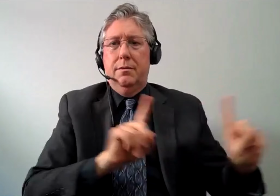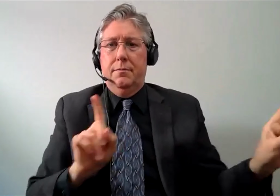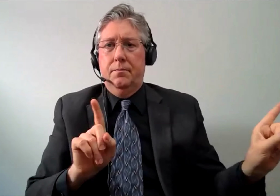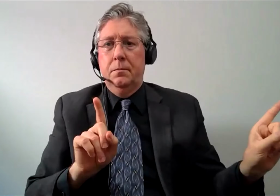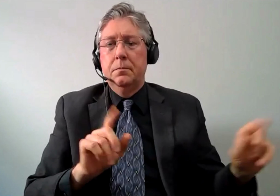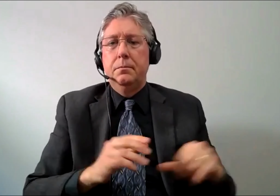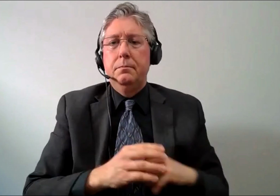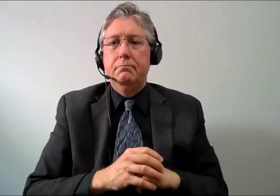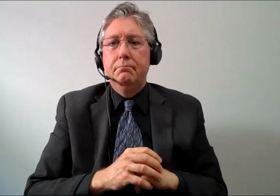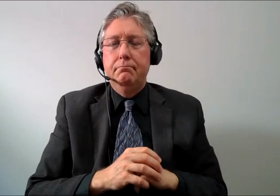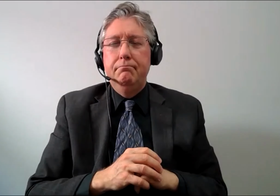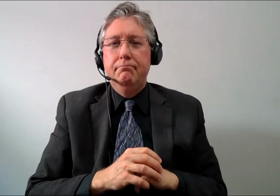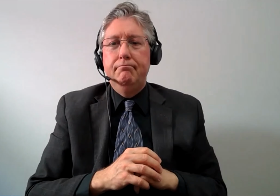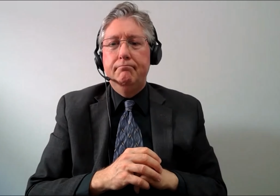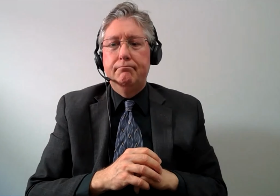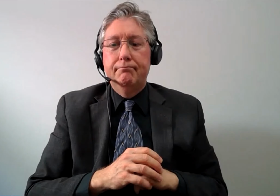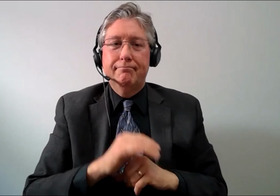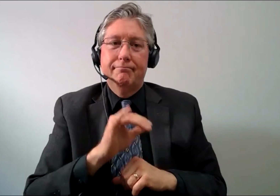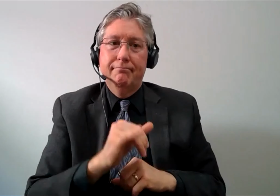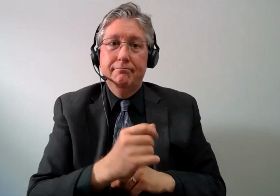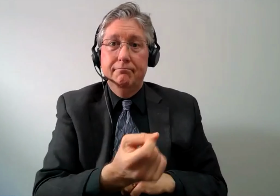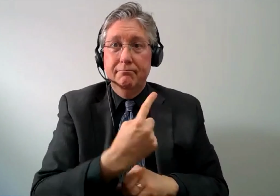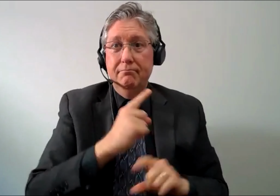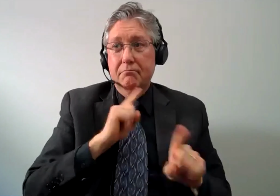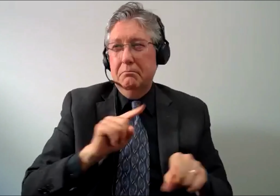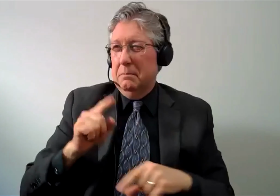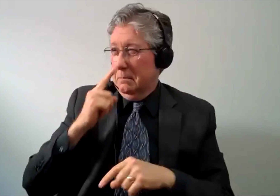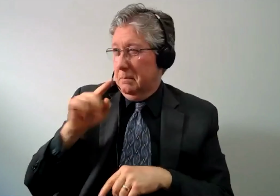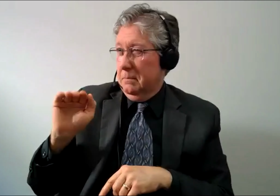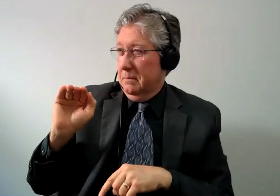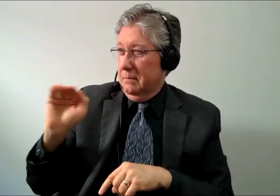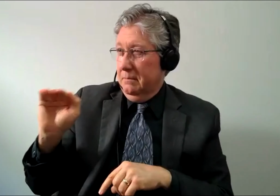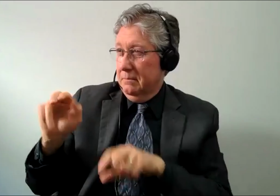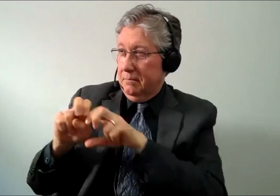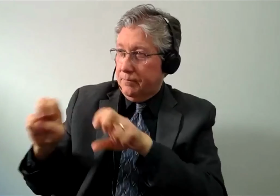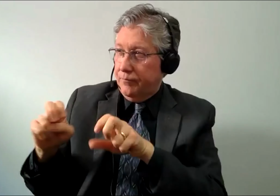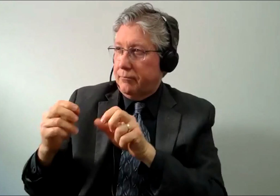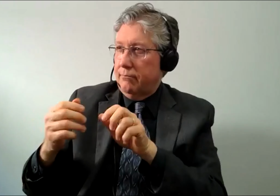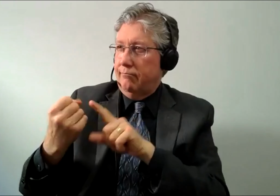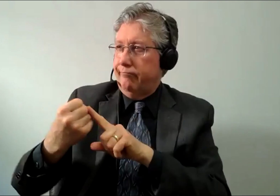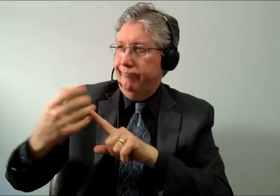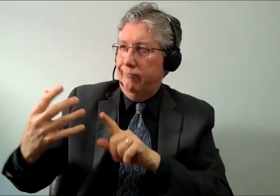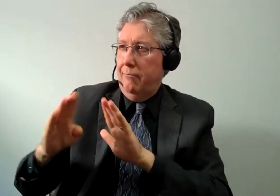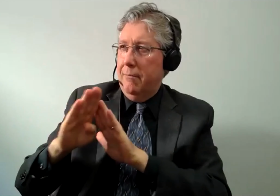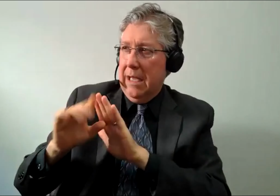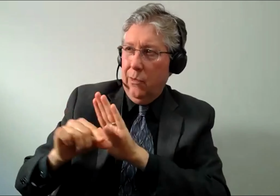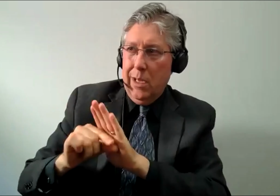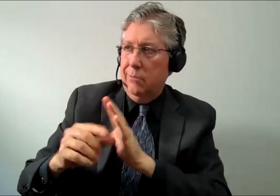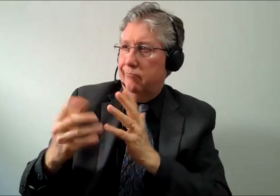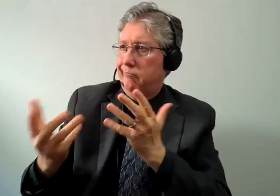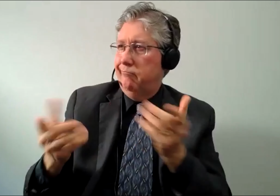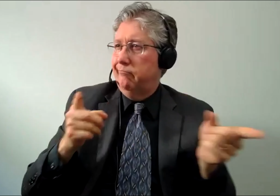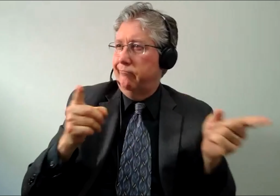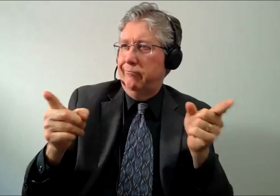I know that was already kind of a question and response, but can our panelists maybe give us some background on what all of